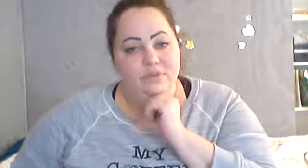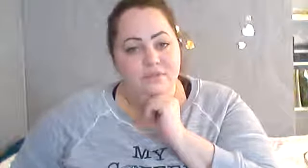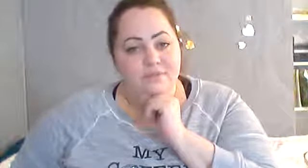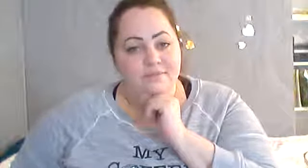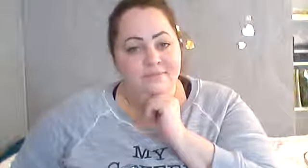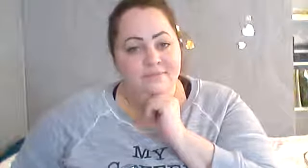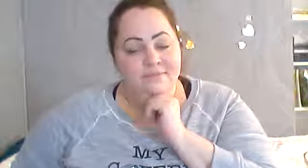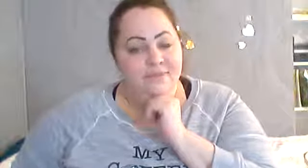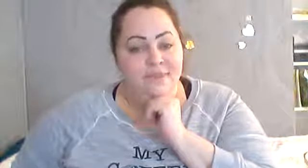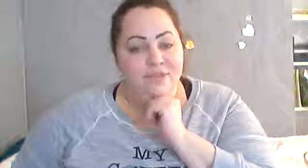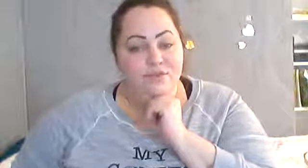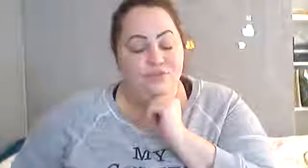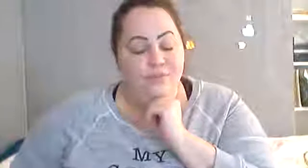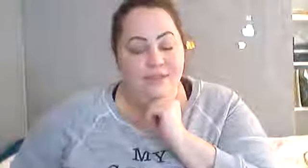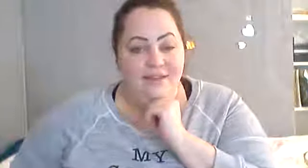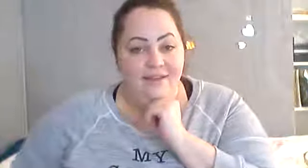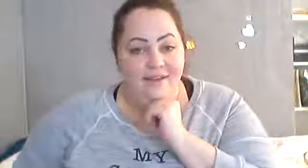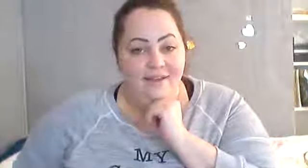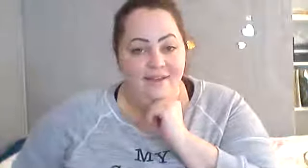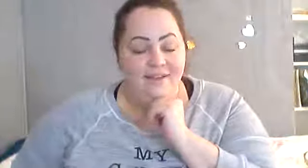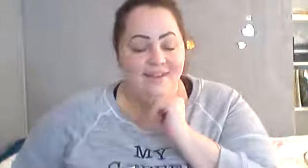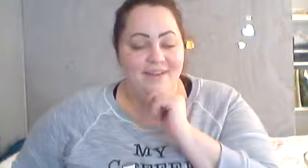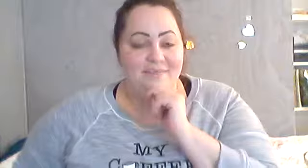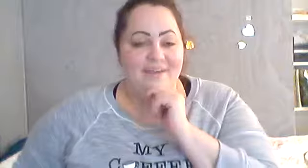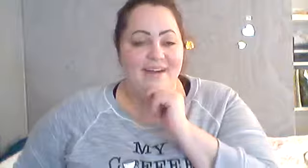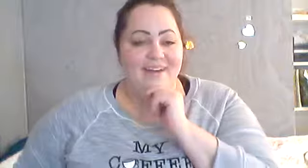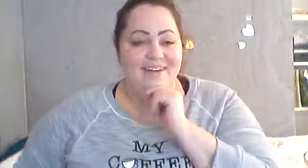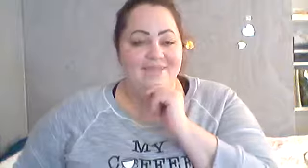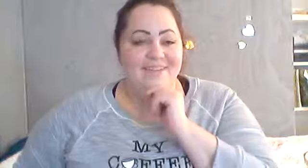people's social media, but